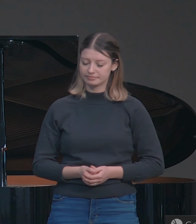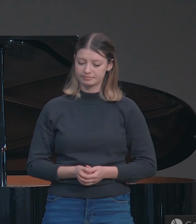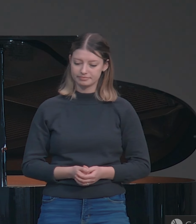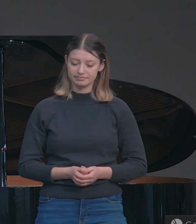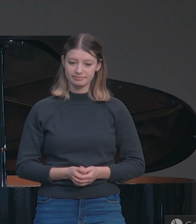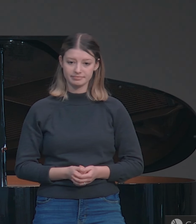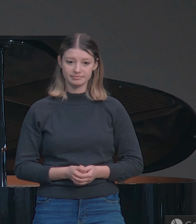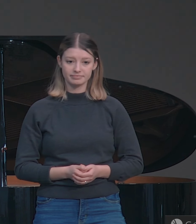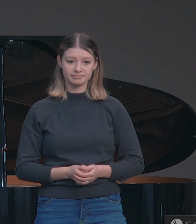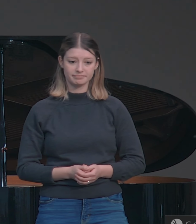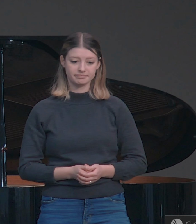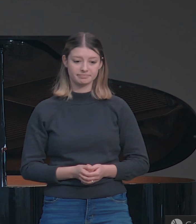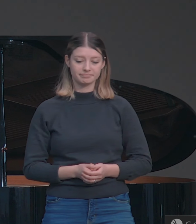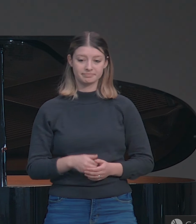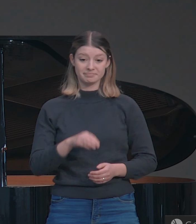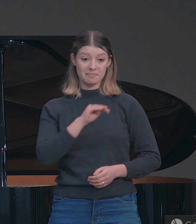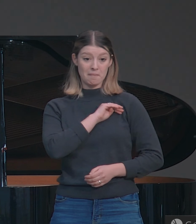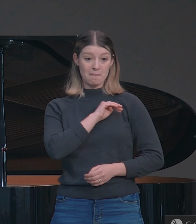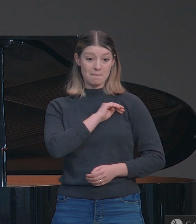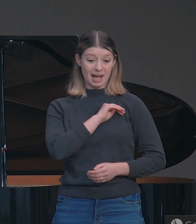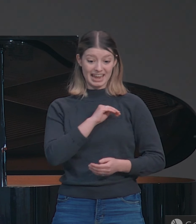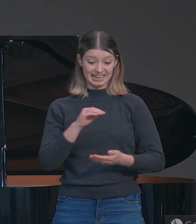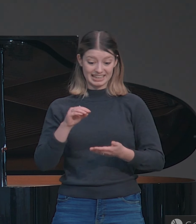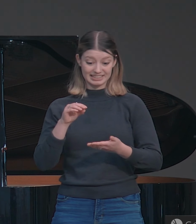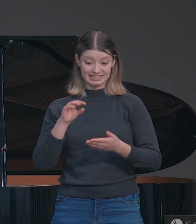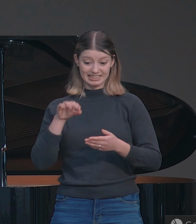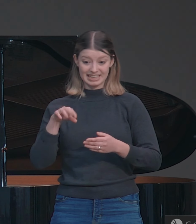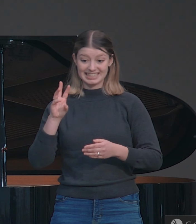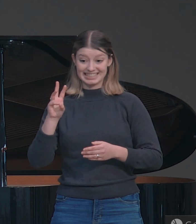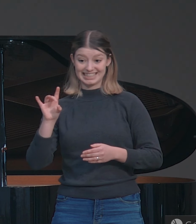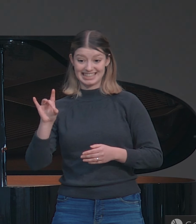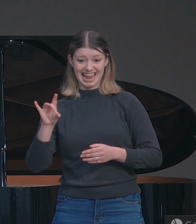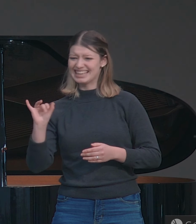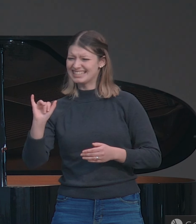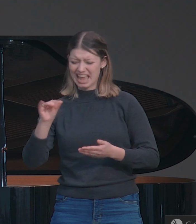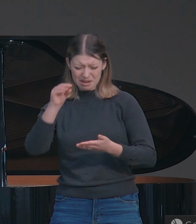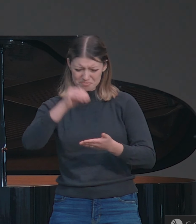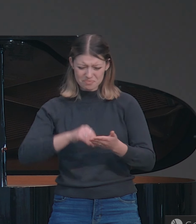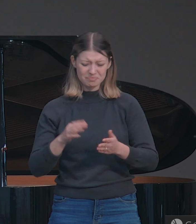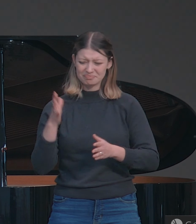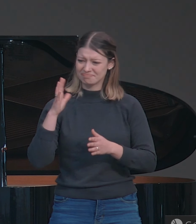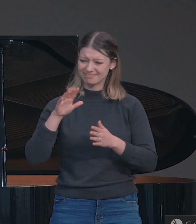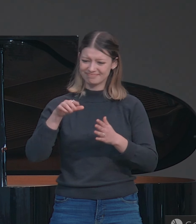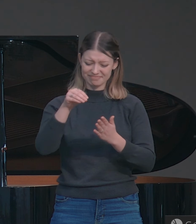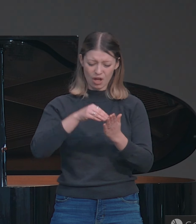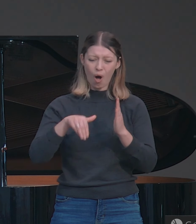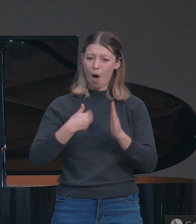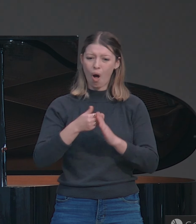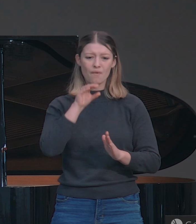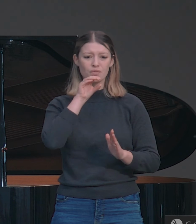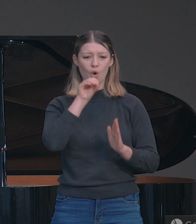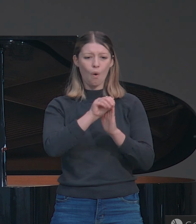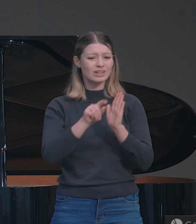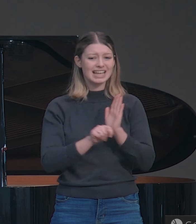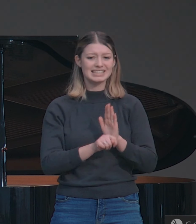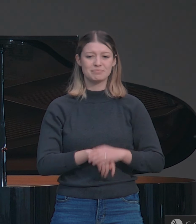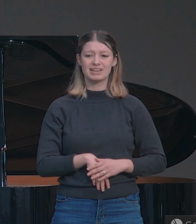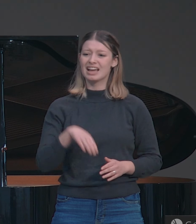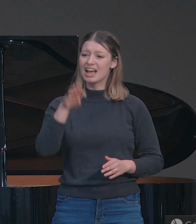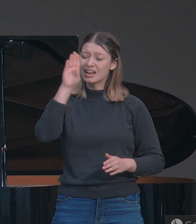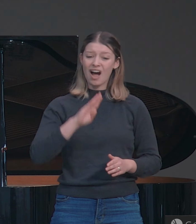These words of Micah 6:8 are all over the Old Testament. God calling out to his people.